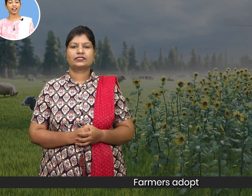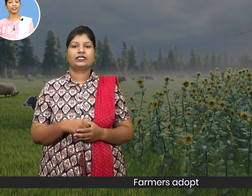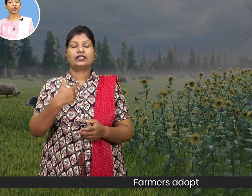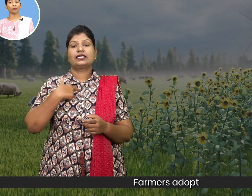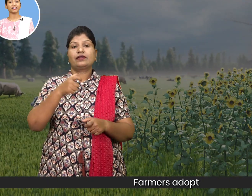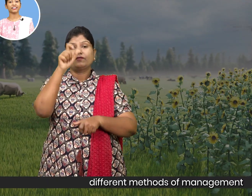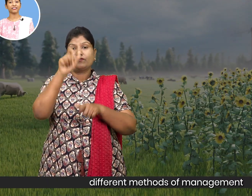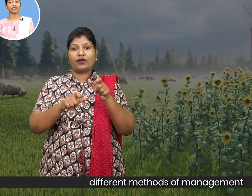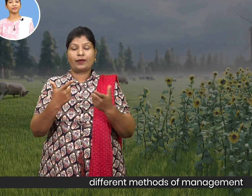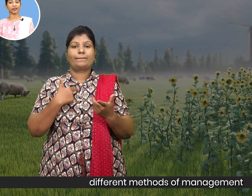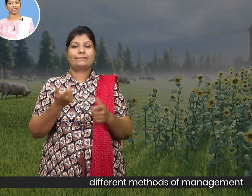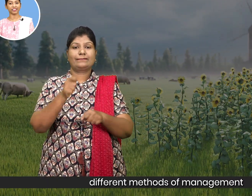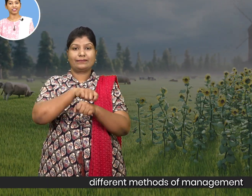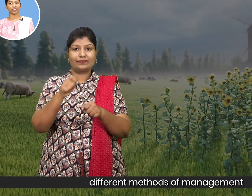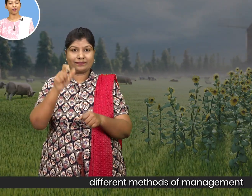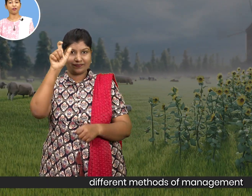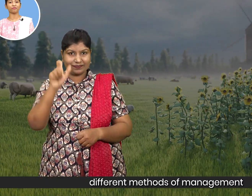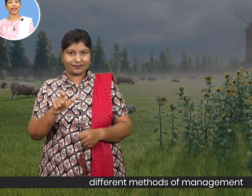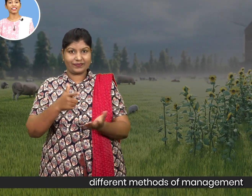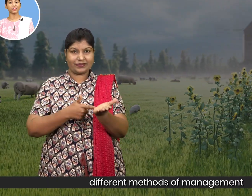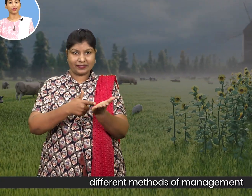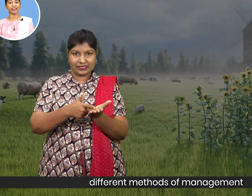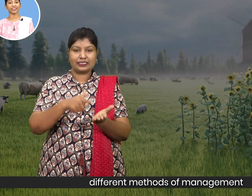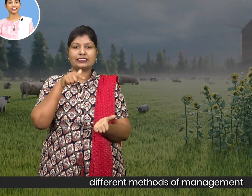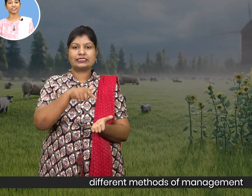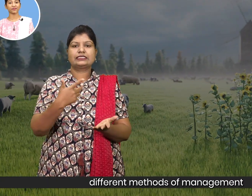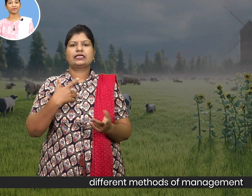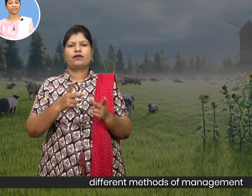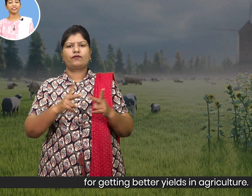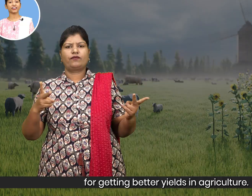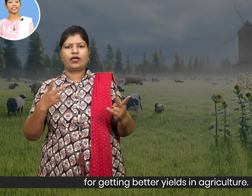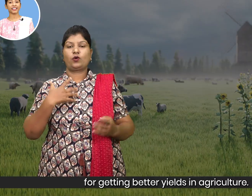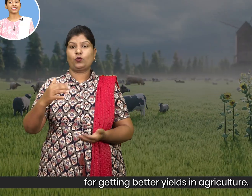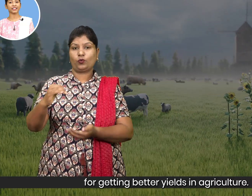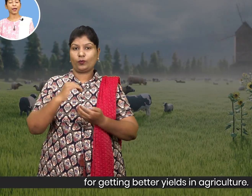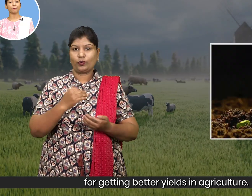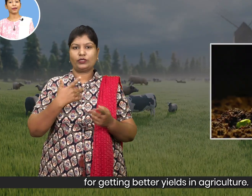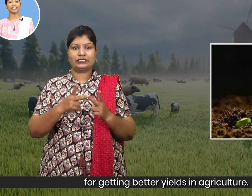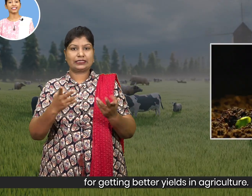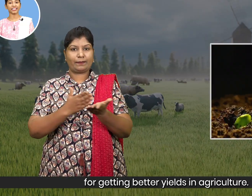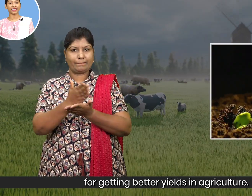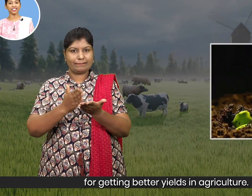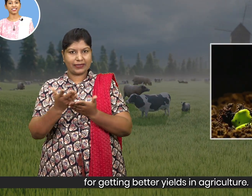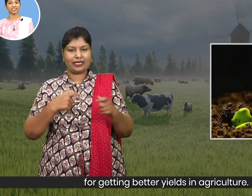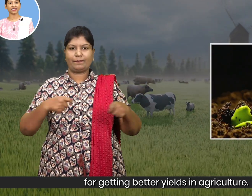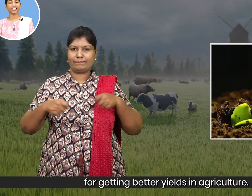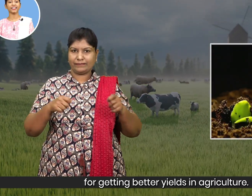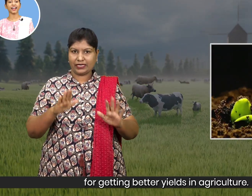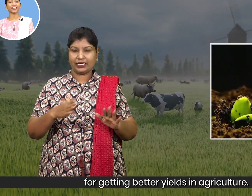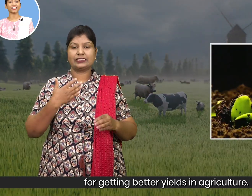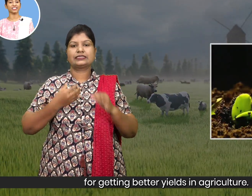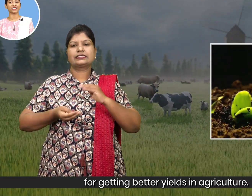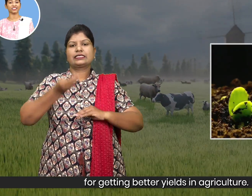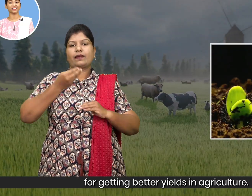Farmers adopt different methods of management for getting better yields